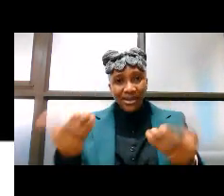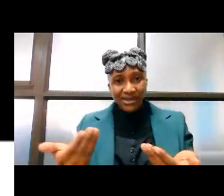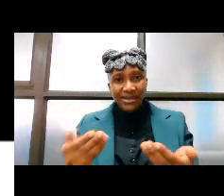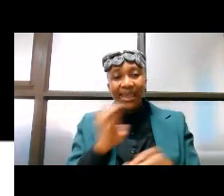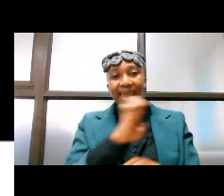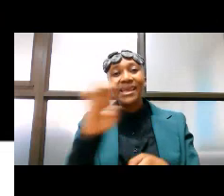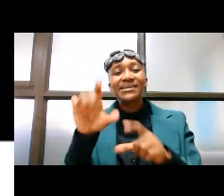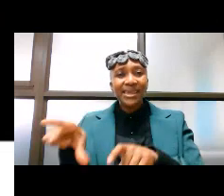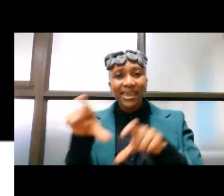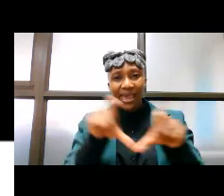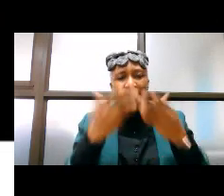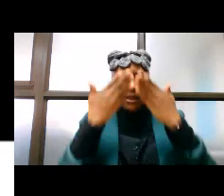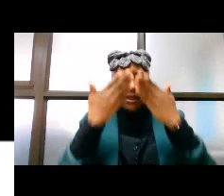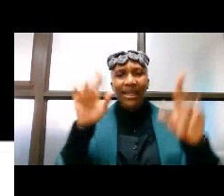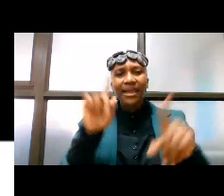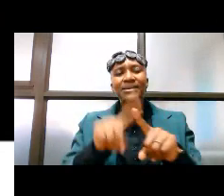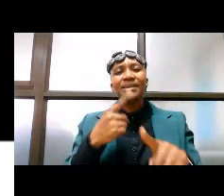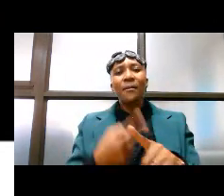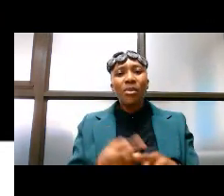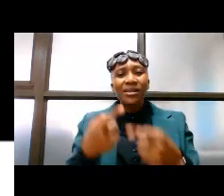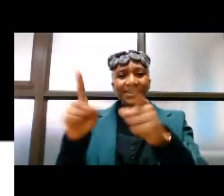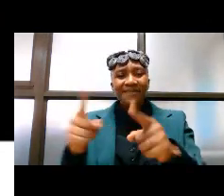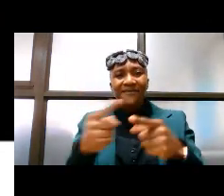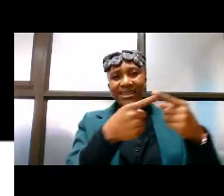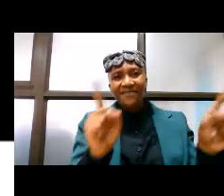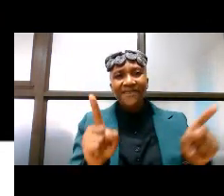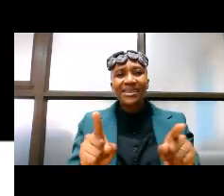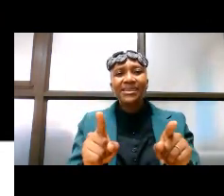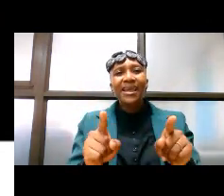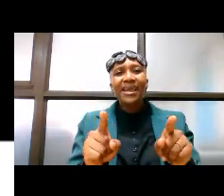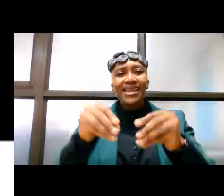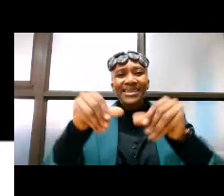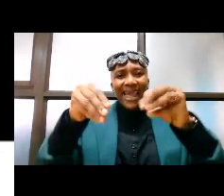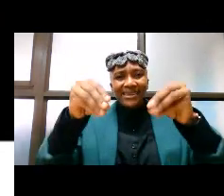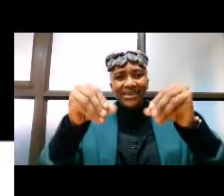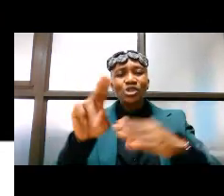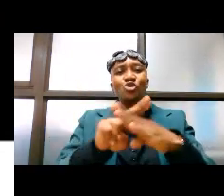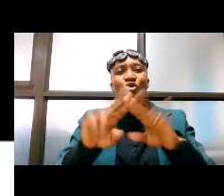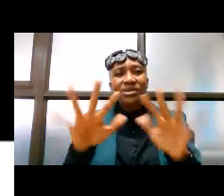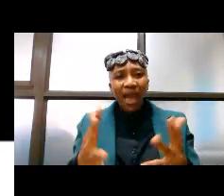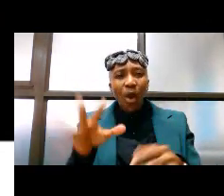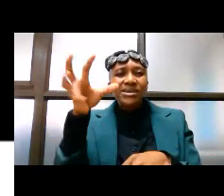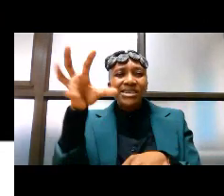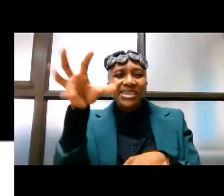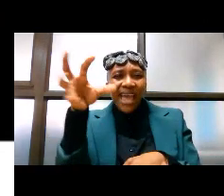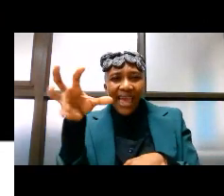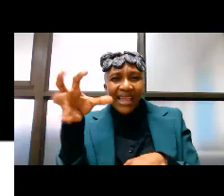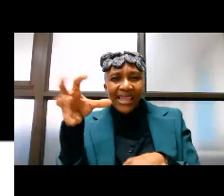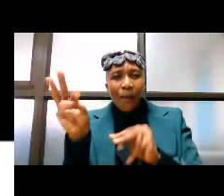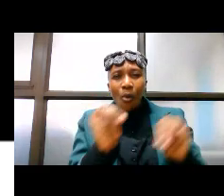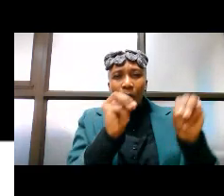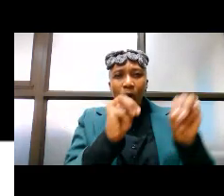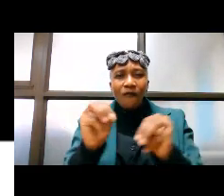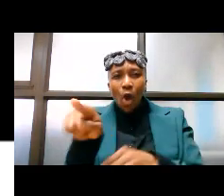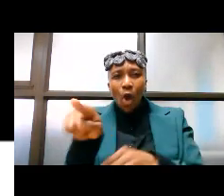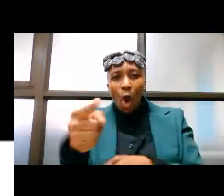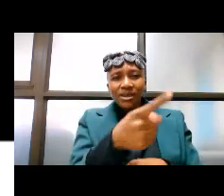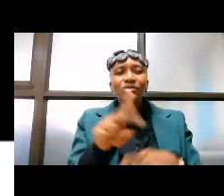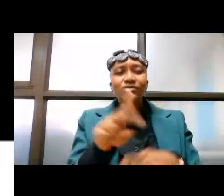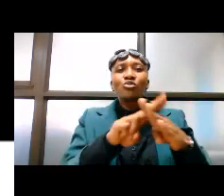different textures are used, how shiny, moving objects are used